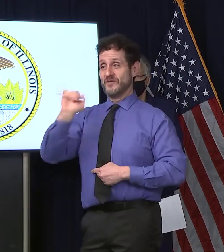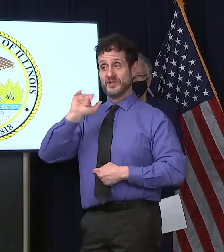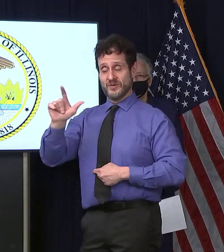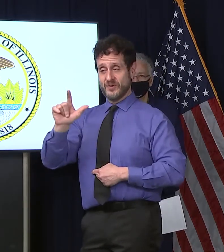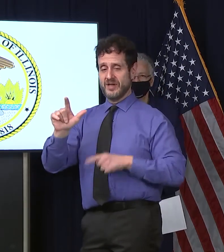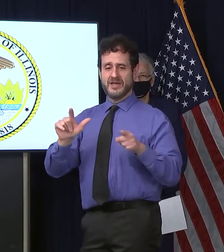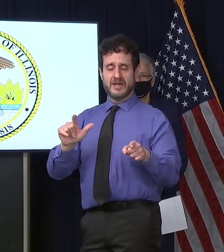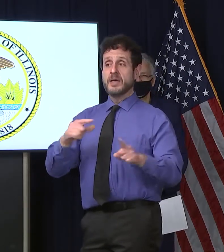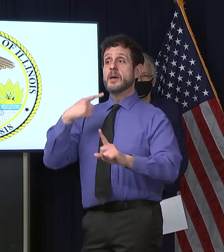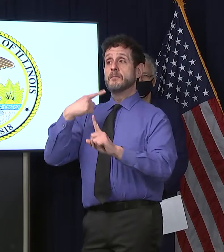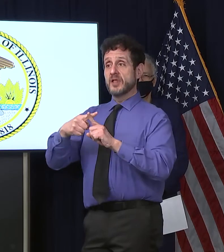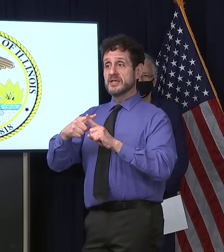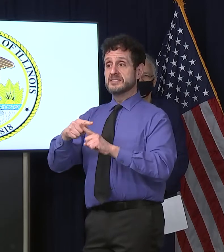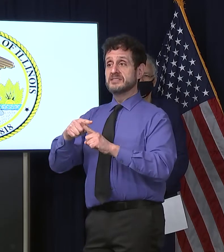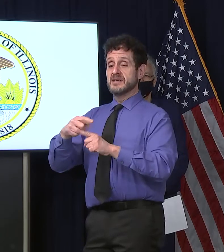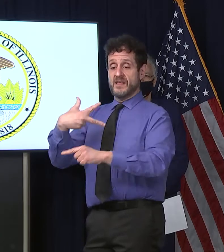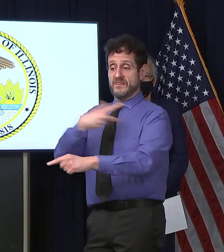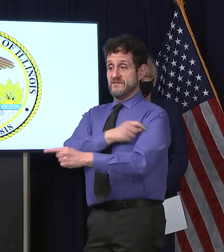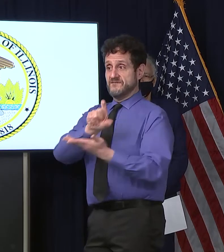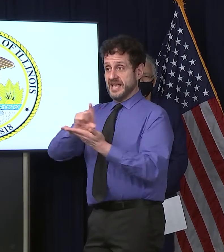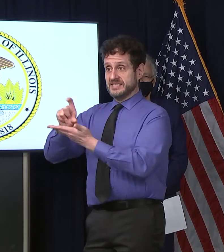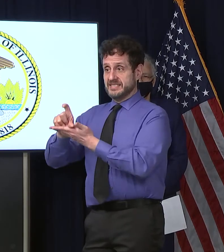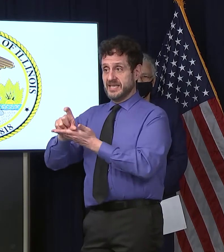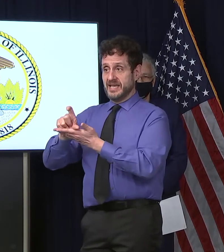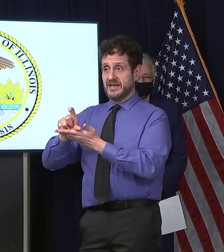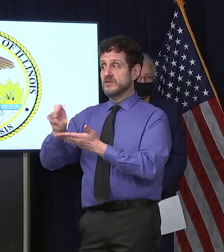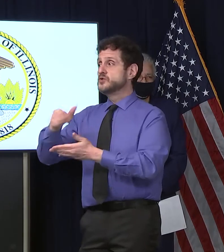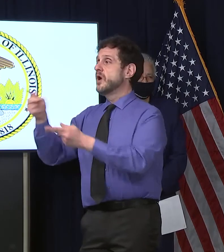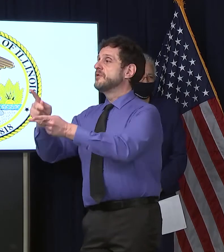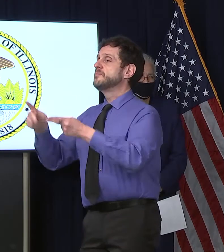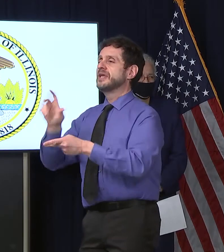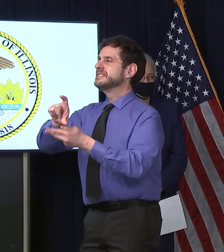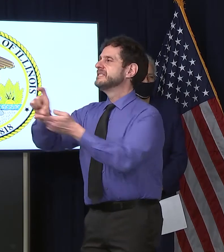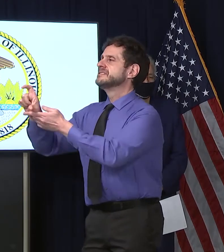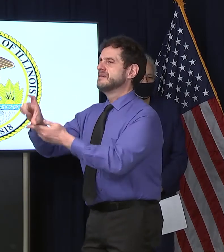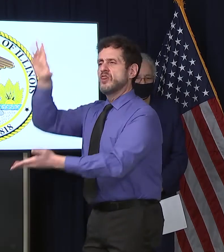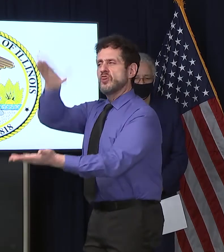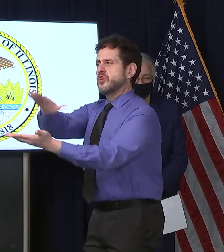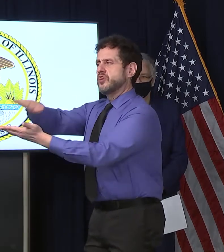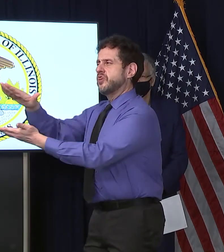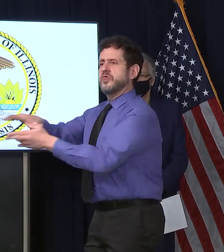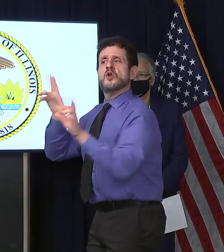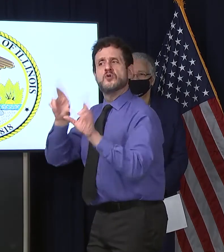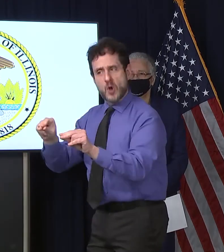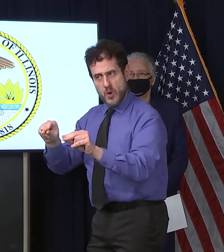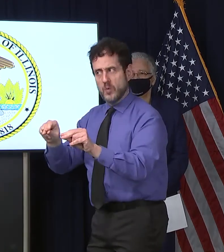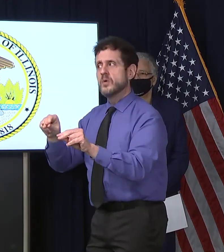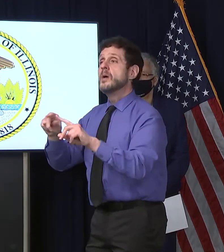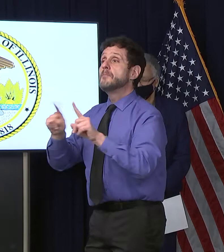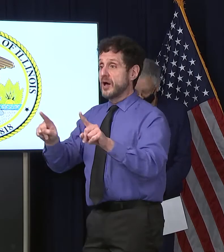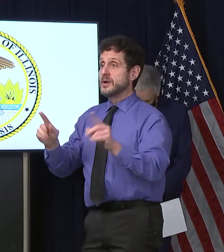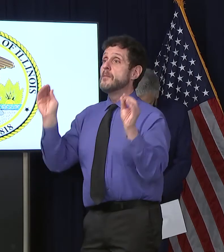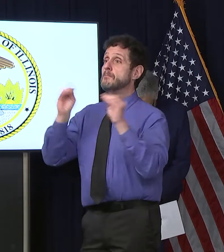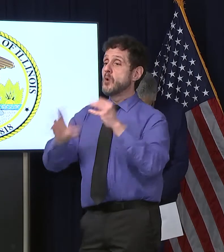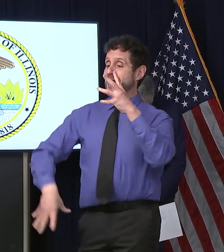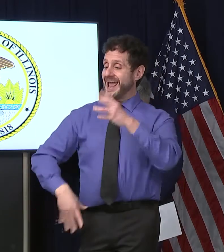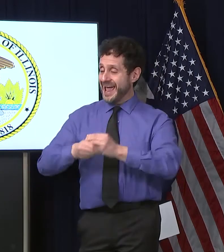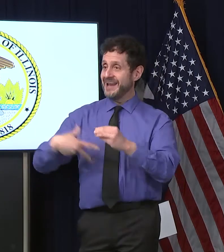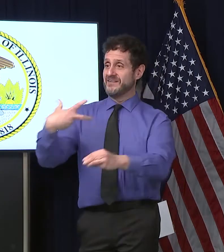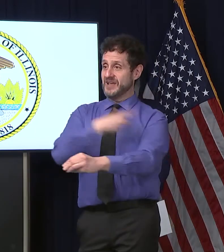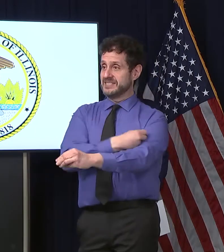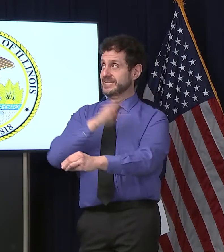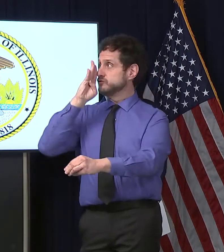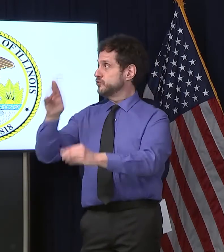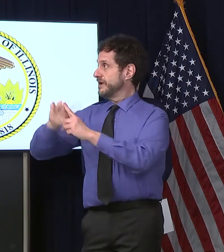existing vaccine shipments, but instead brings additional vaccine doses into our state directly from the